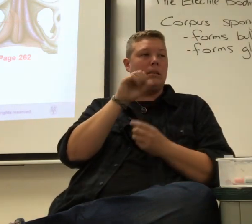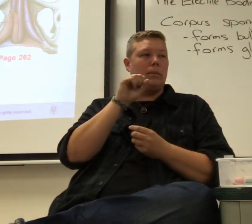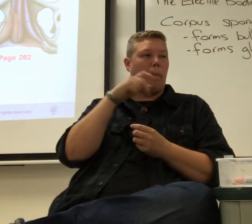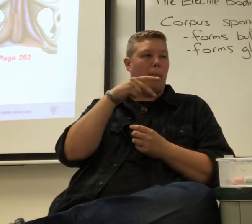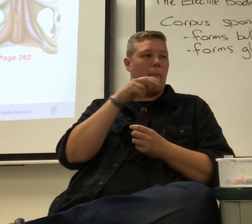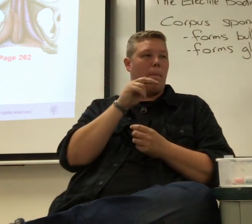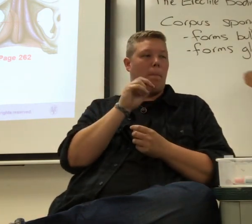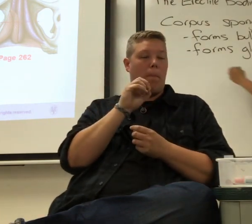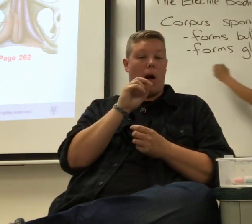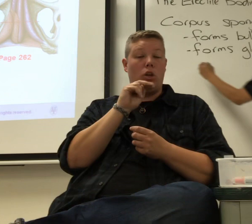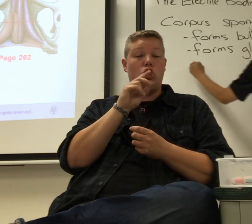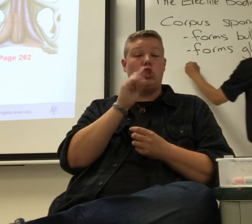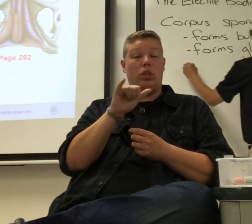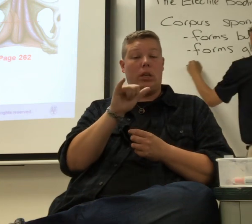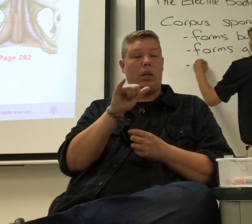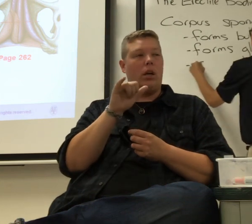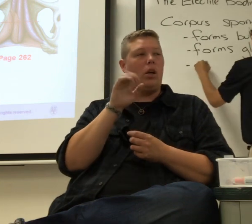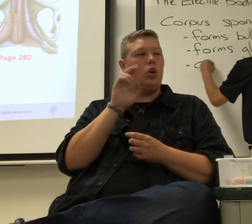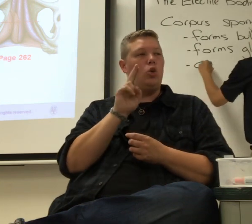inside.